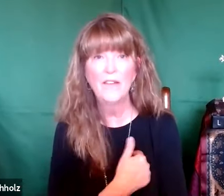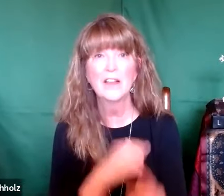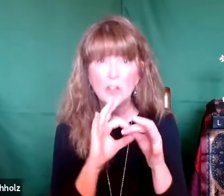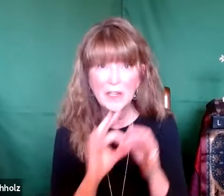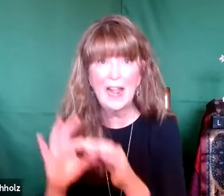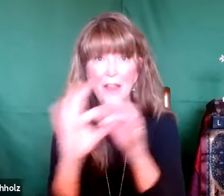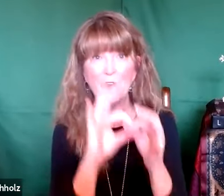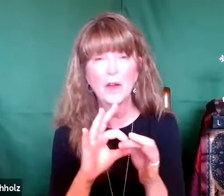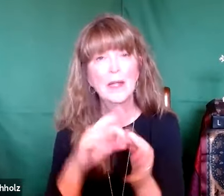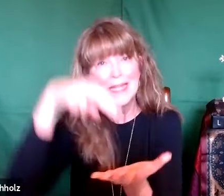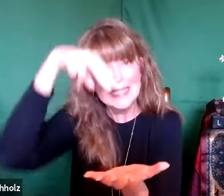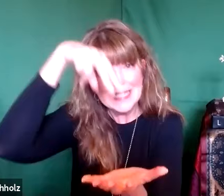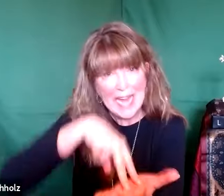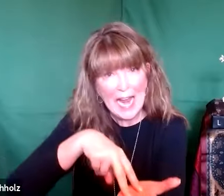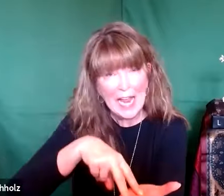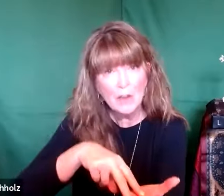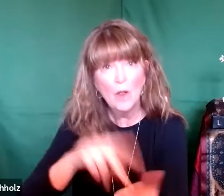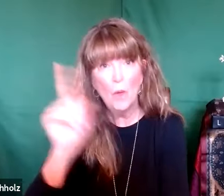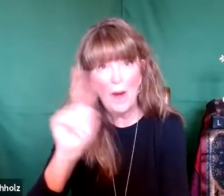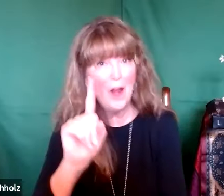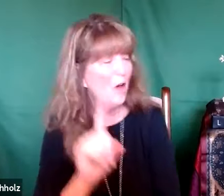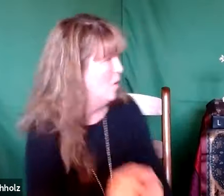please, together, let all of us